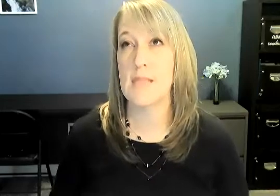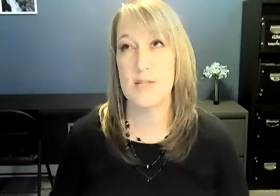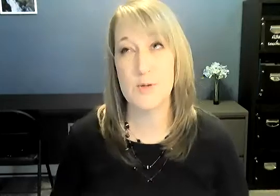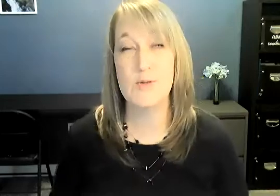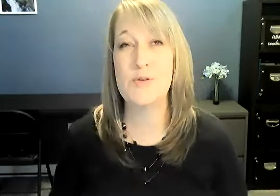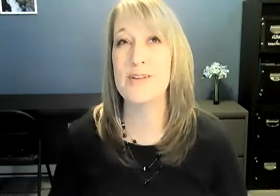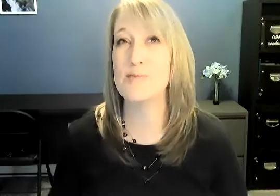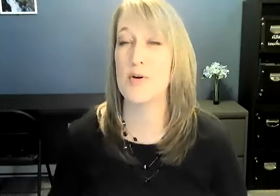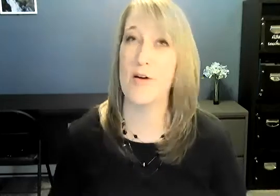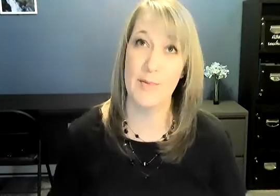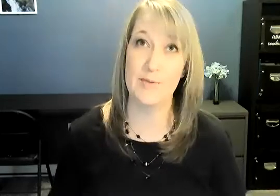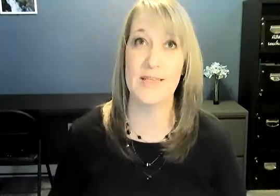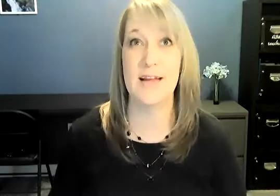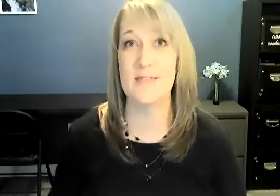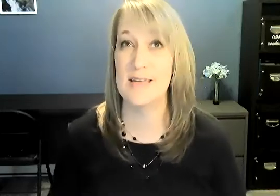don't know which one is more common, really. I've seen,